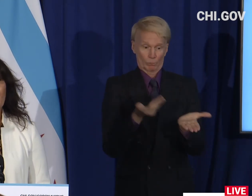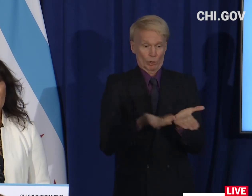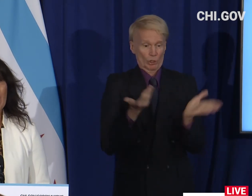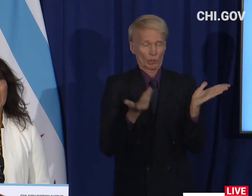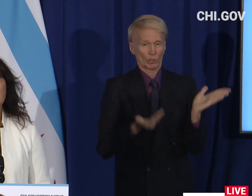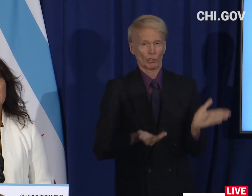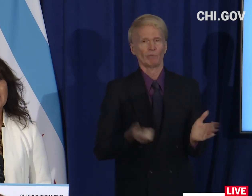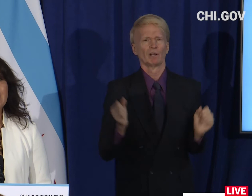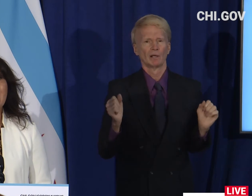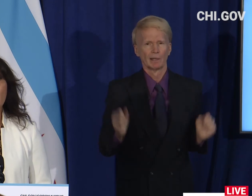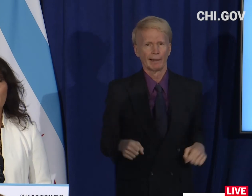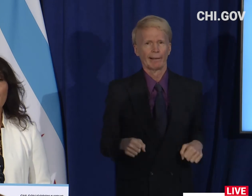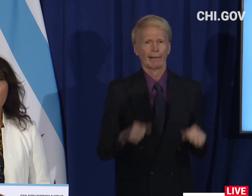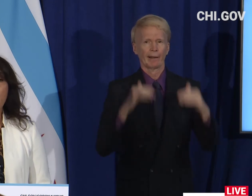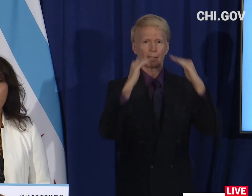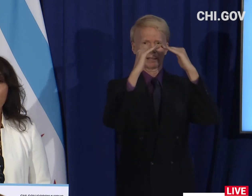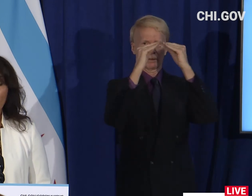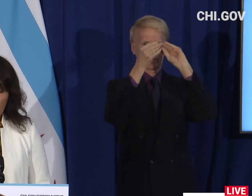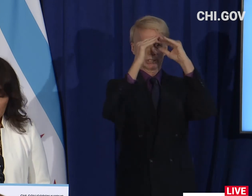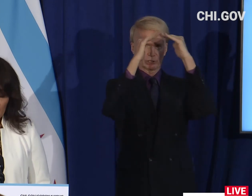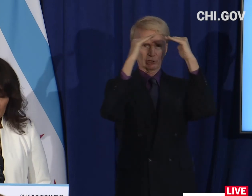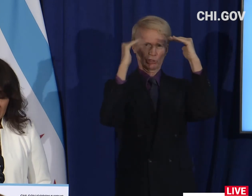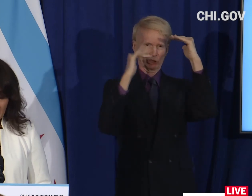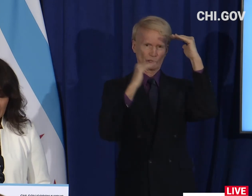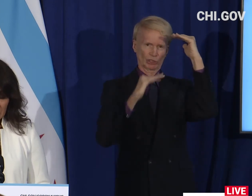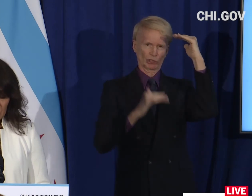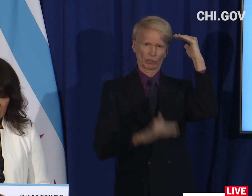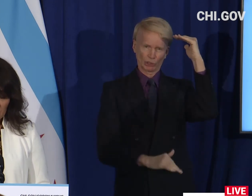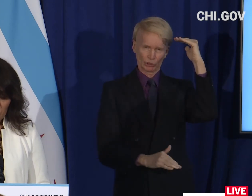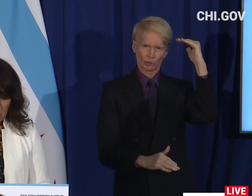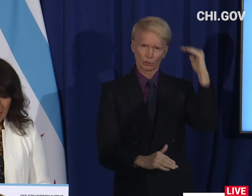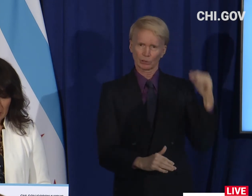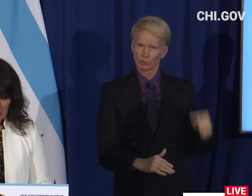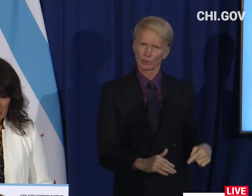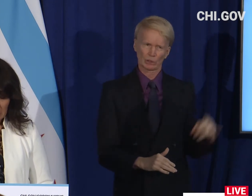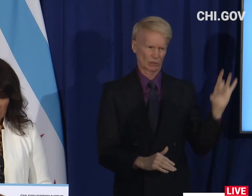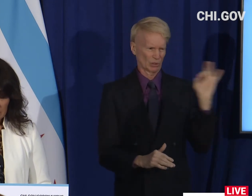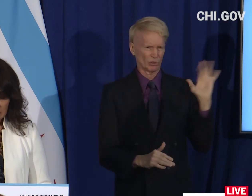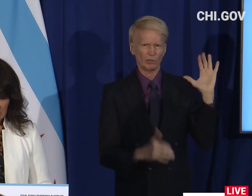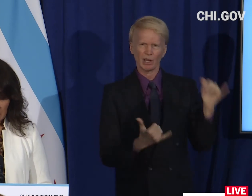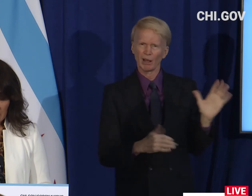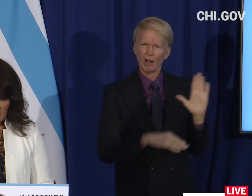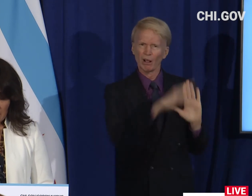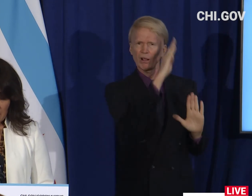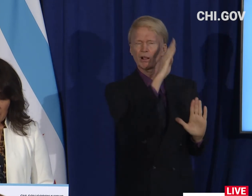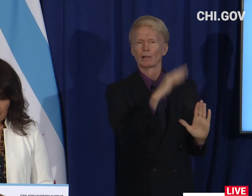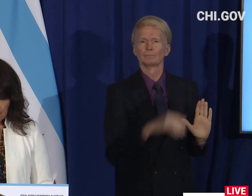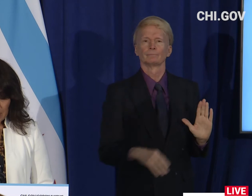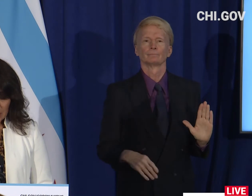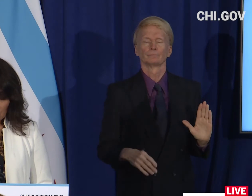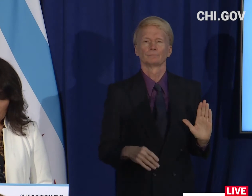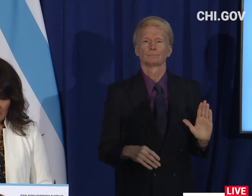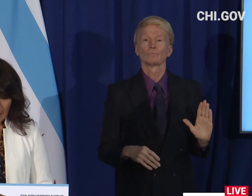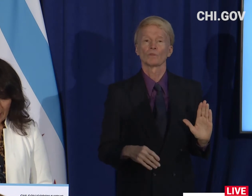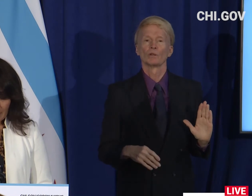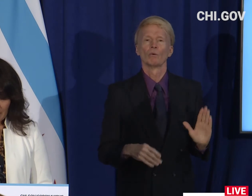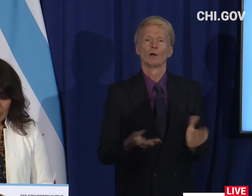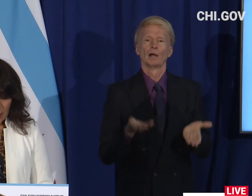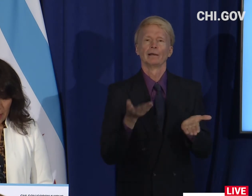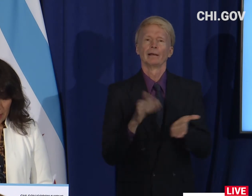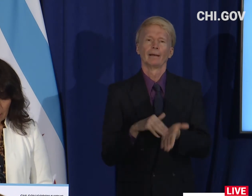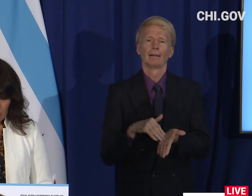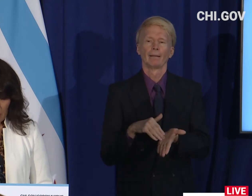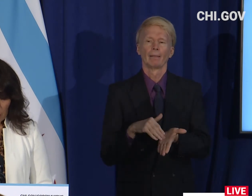continue to bring down those case numbers that are dramatically increasing. And so